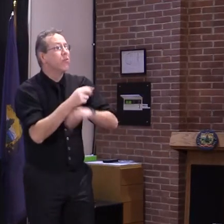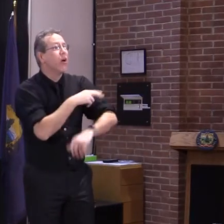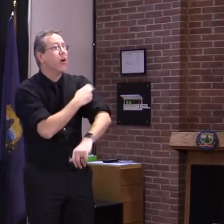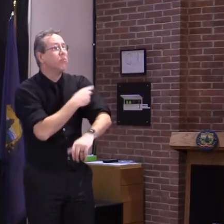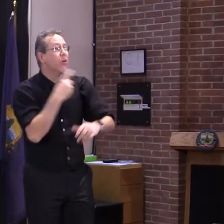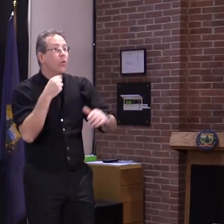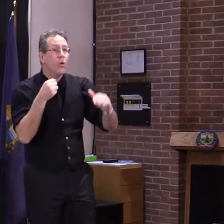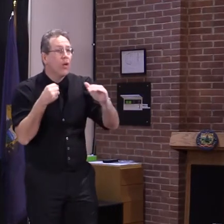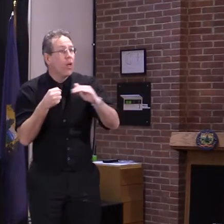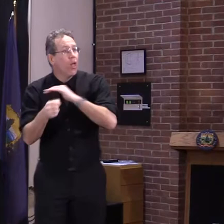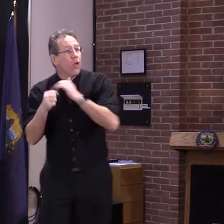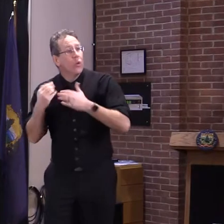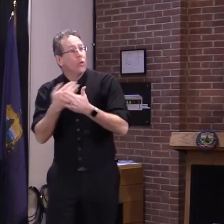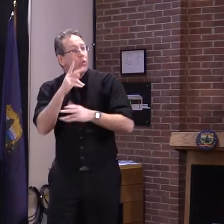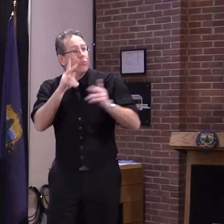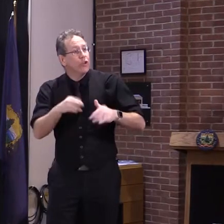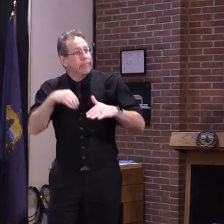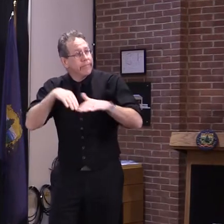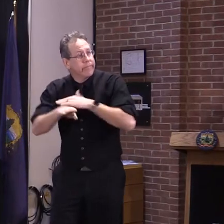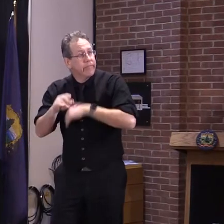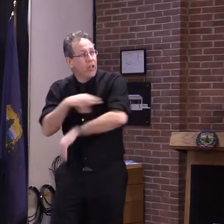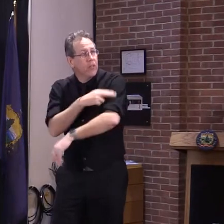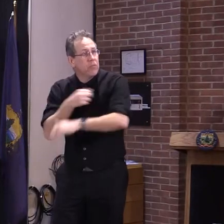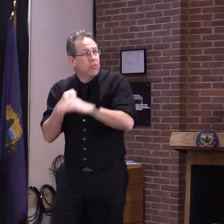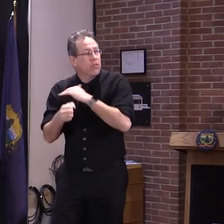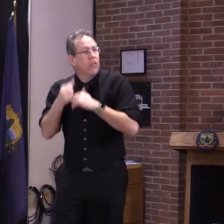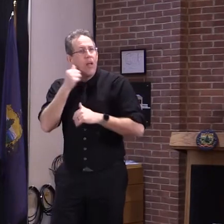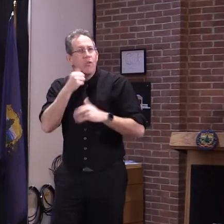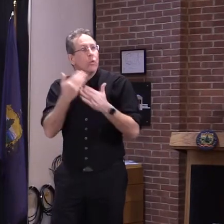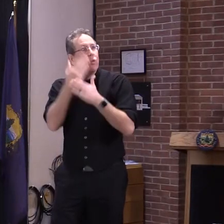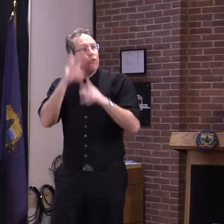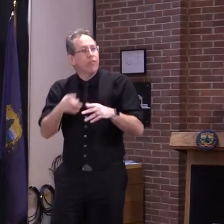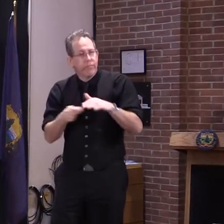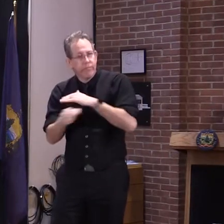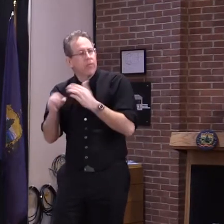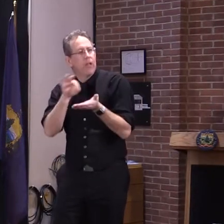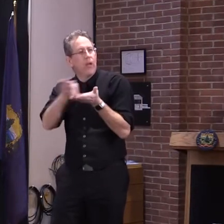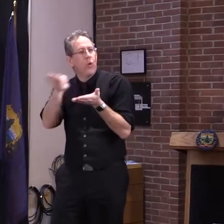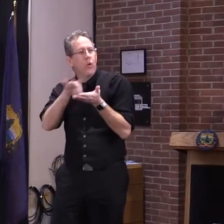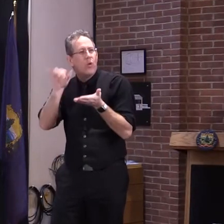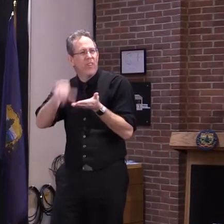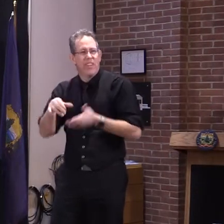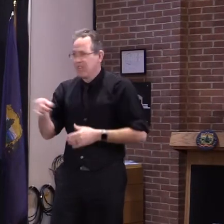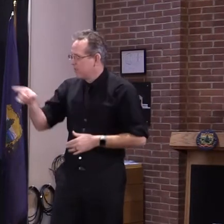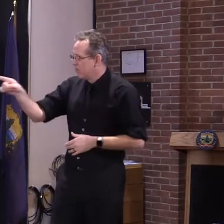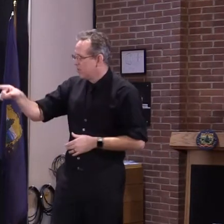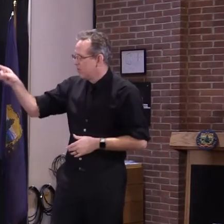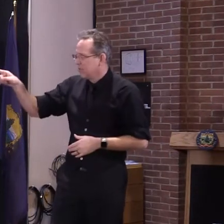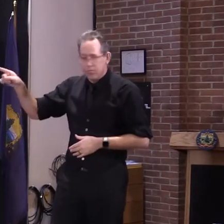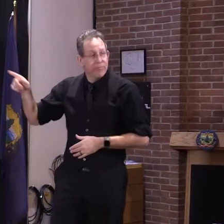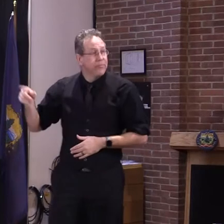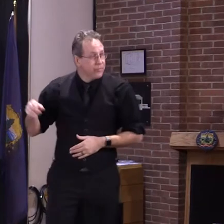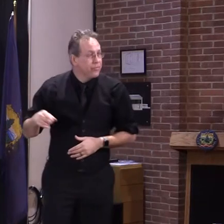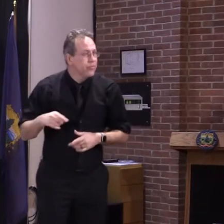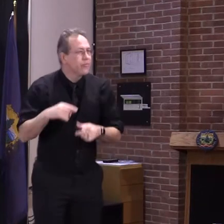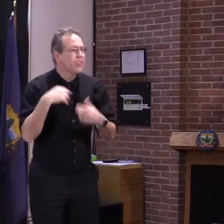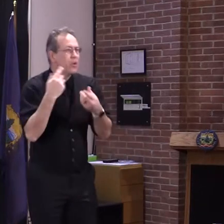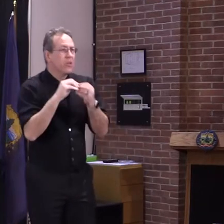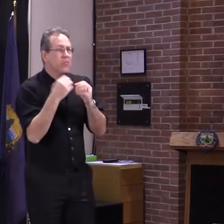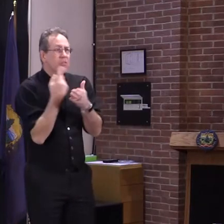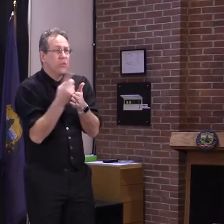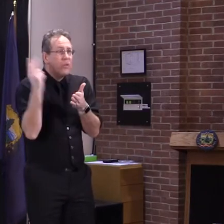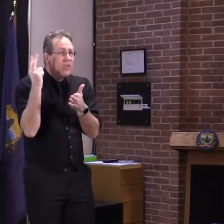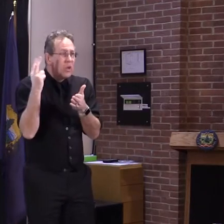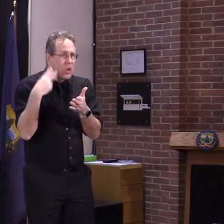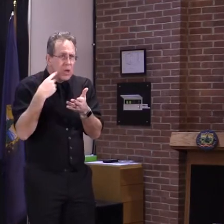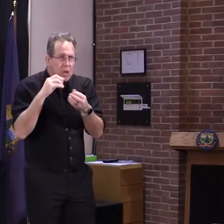coming into the hospital, not the daily census numbers. So you can see that our new hospital admissions started to trend down about 2 weeks ago, and over the